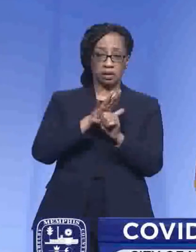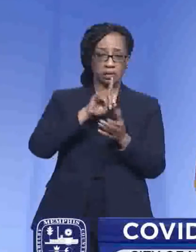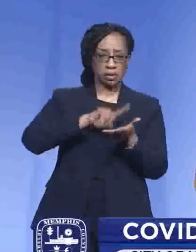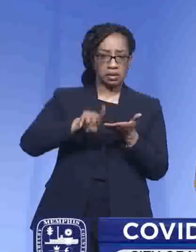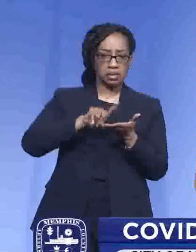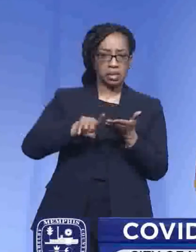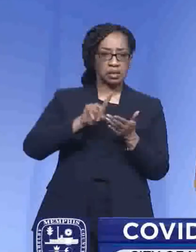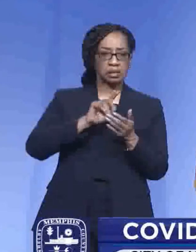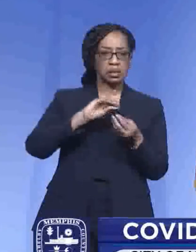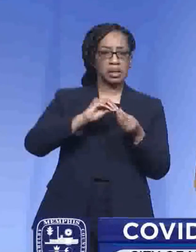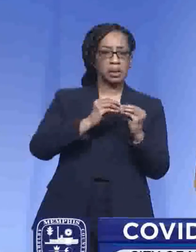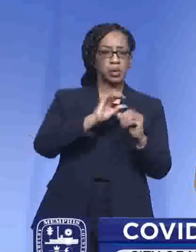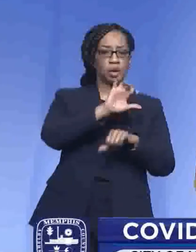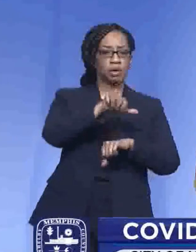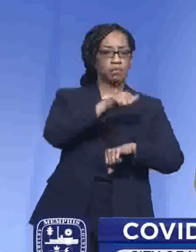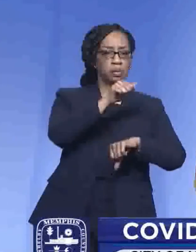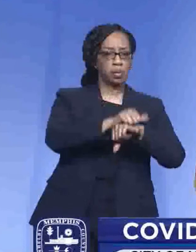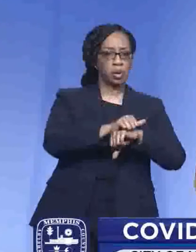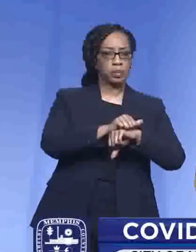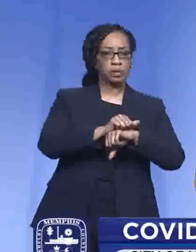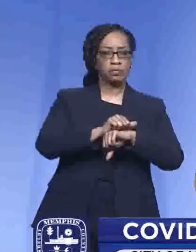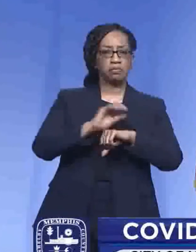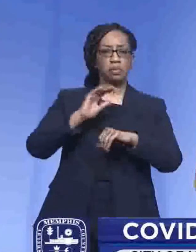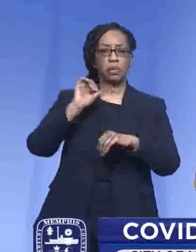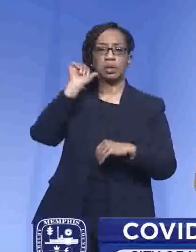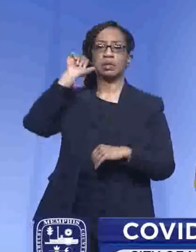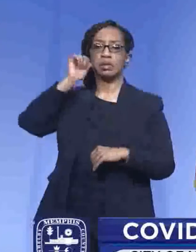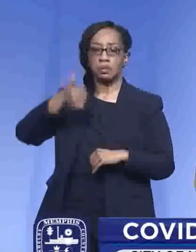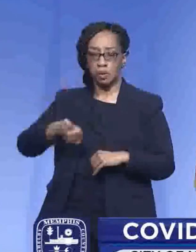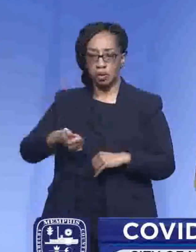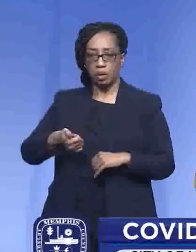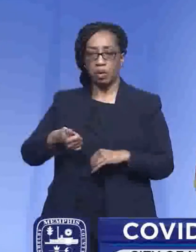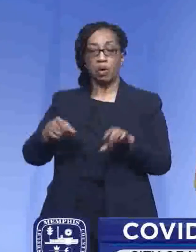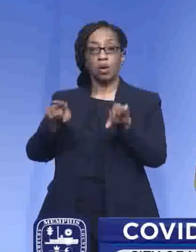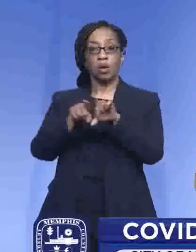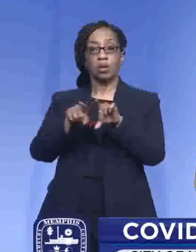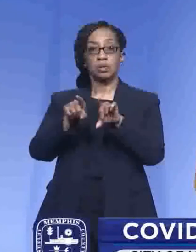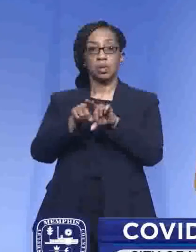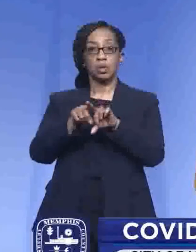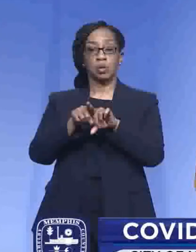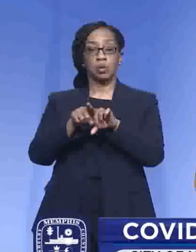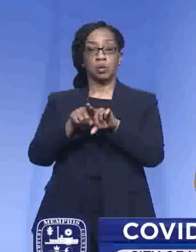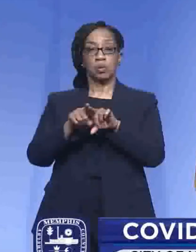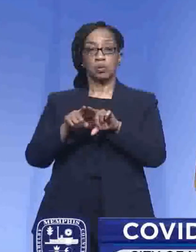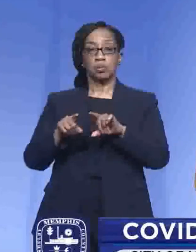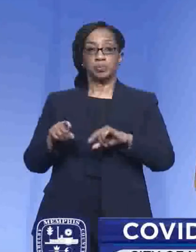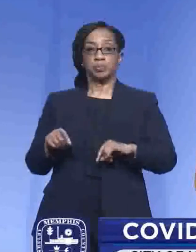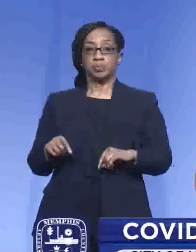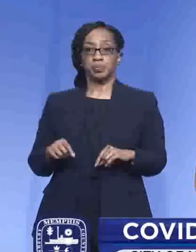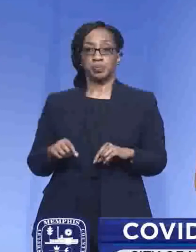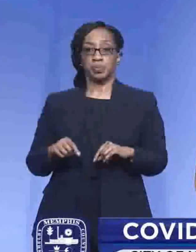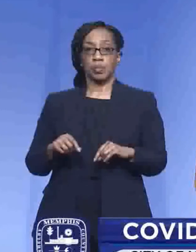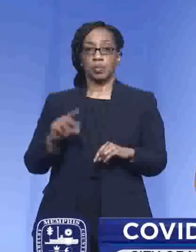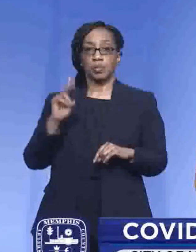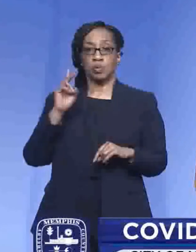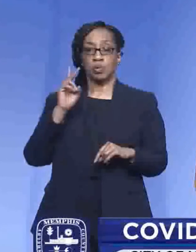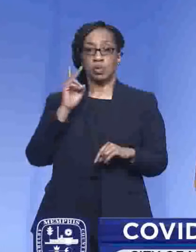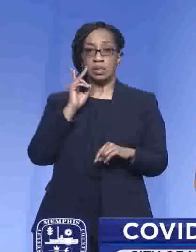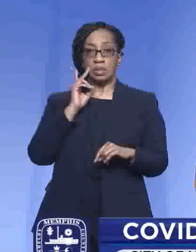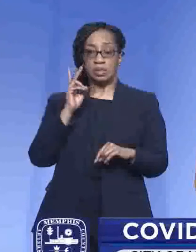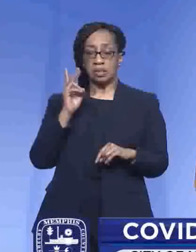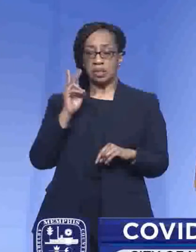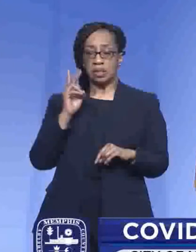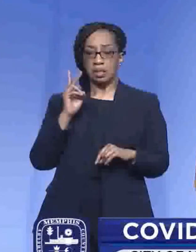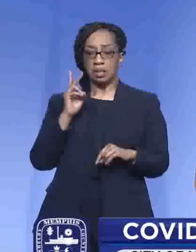of appointments that we have the following day at every site. We will also get a good sense of what we think might be